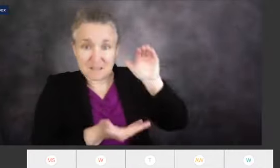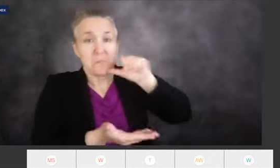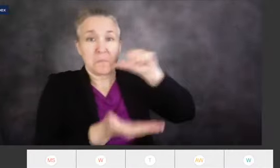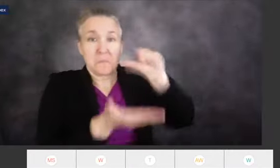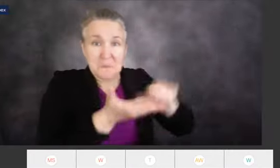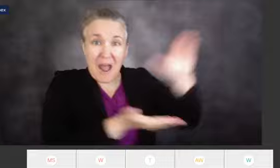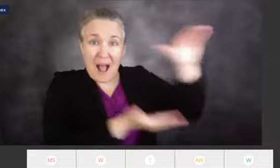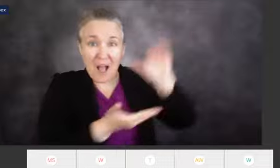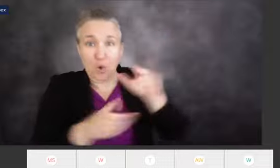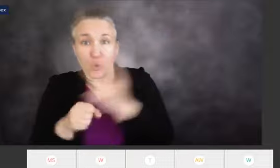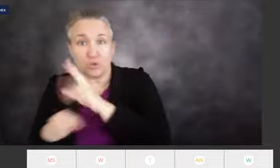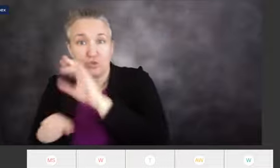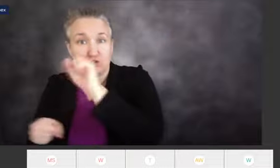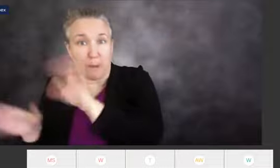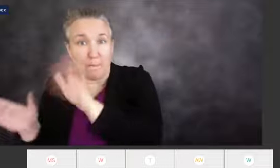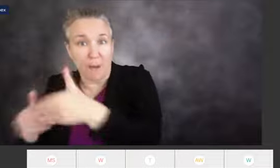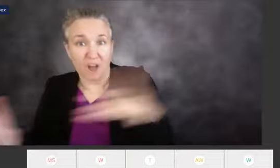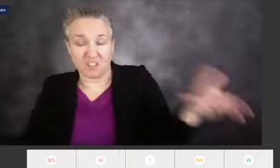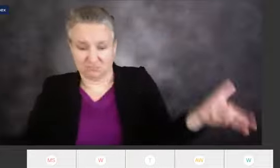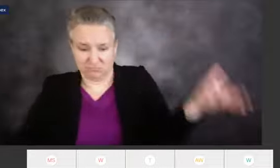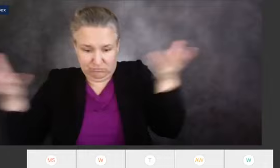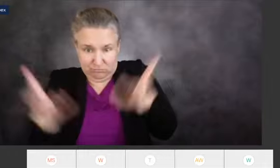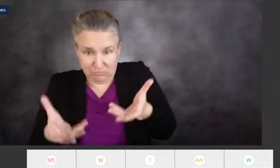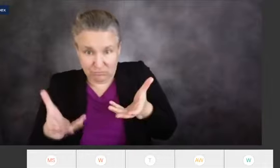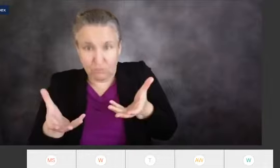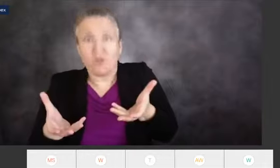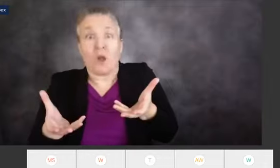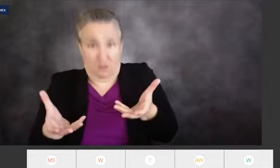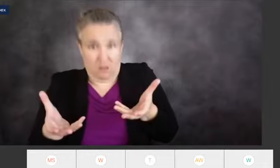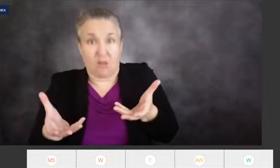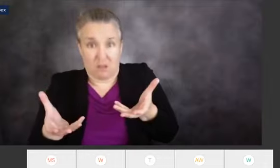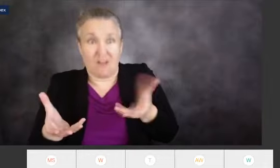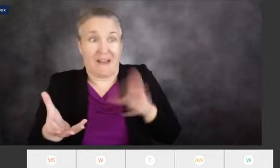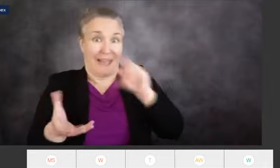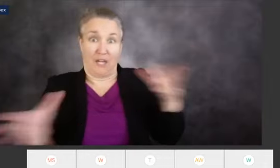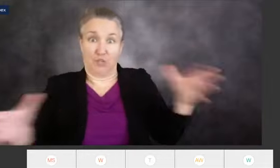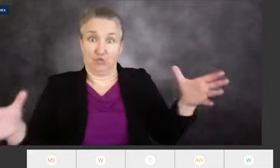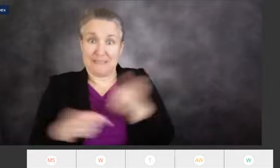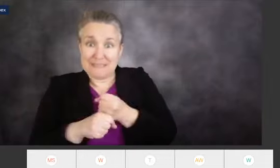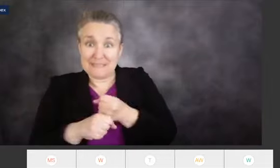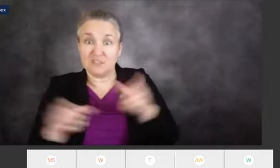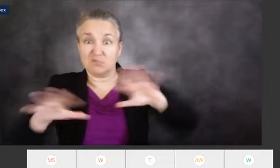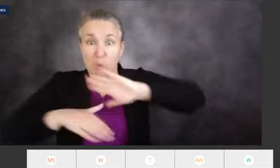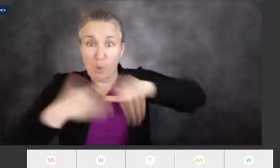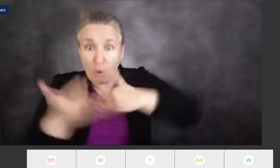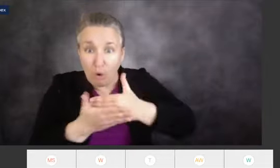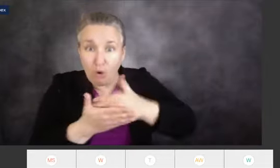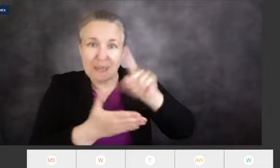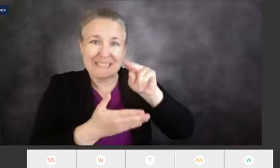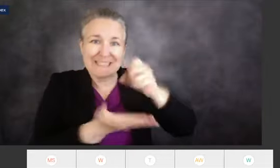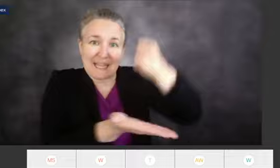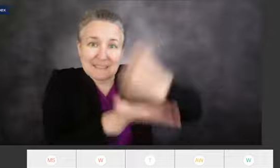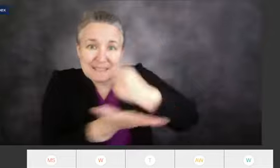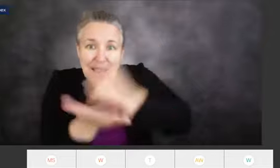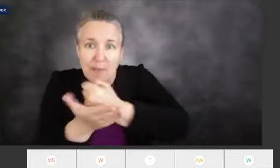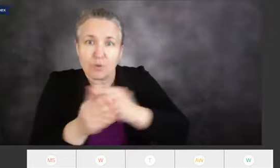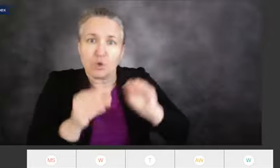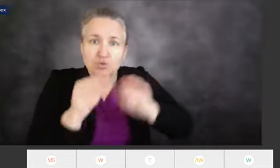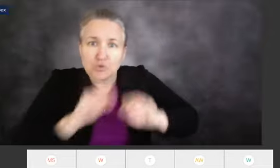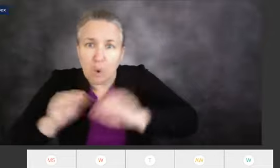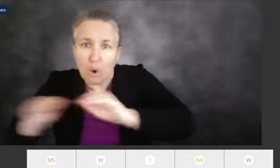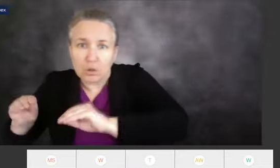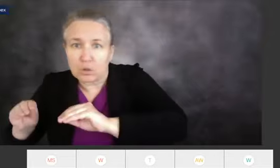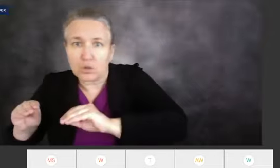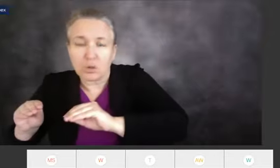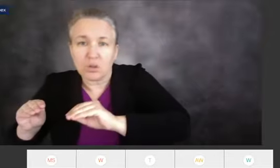our drop boxes. Once the ballots are received by the county, we date stamp and sort every single one, and they are